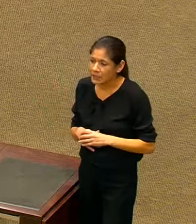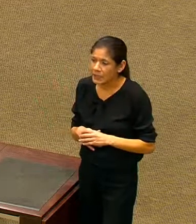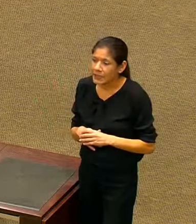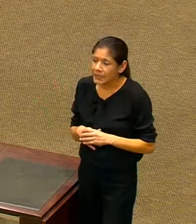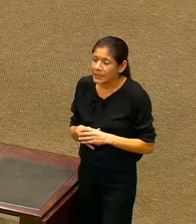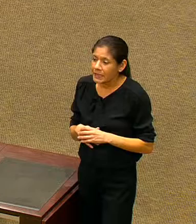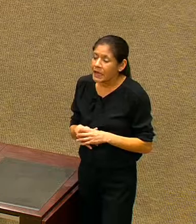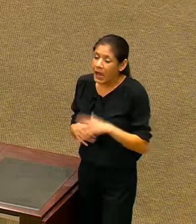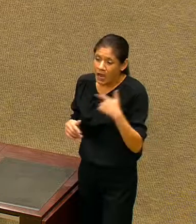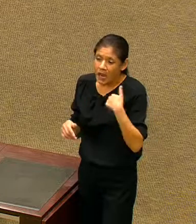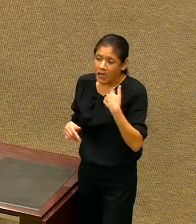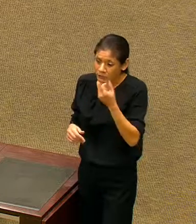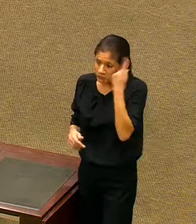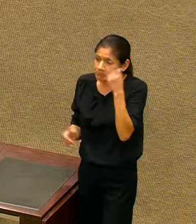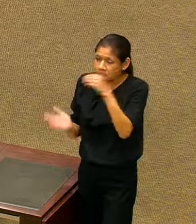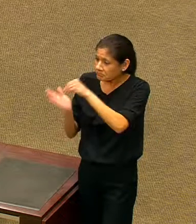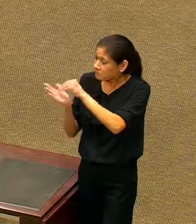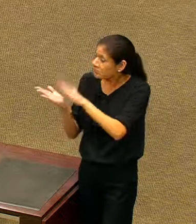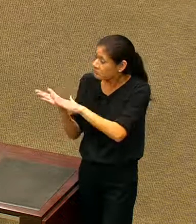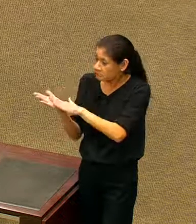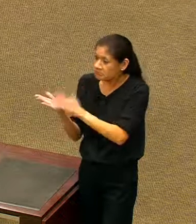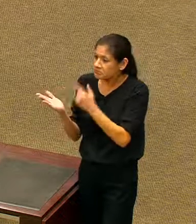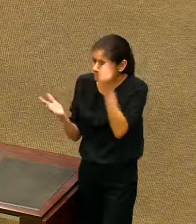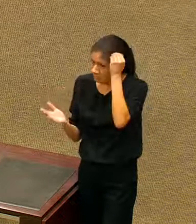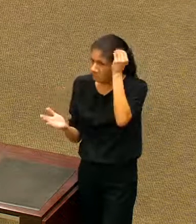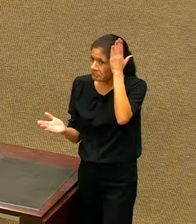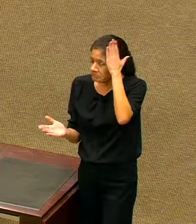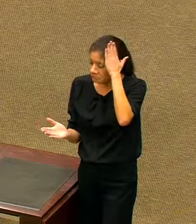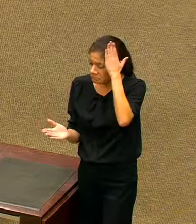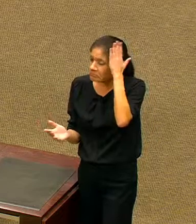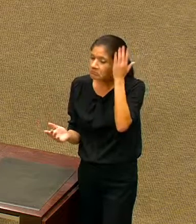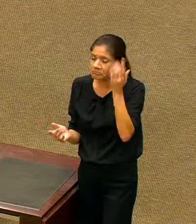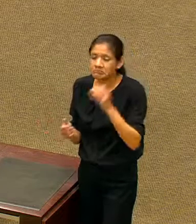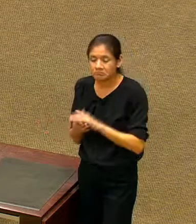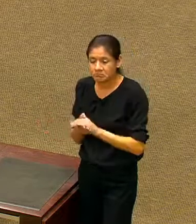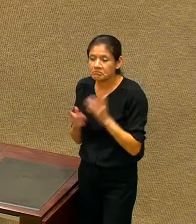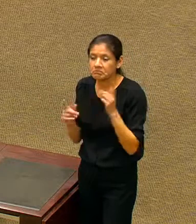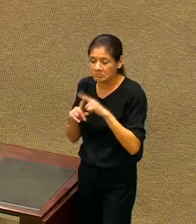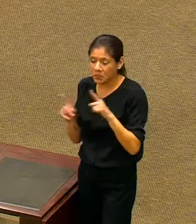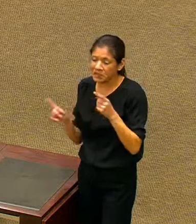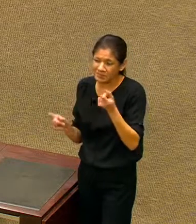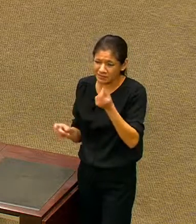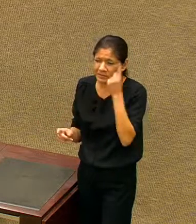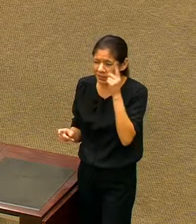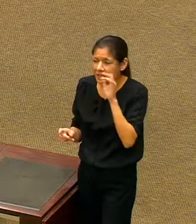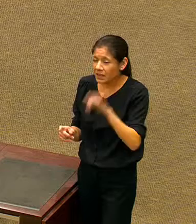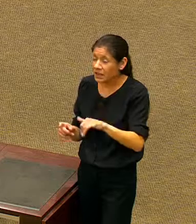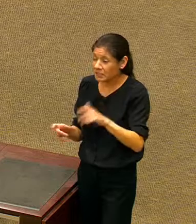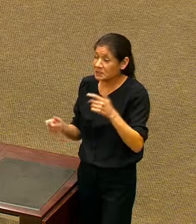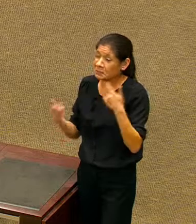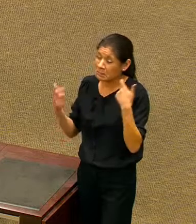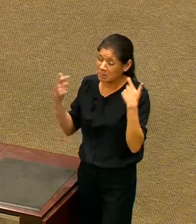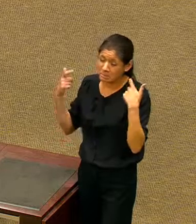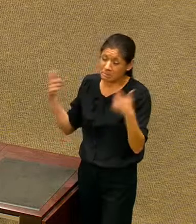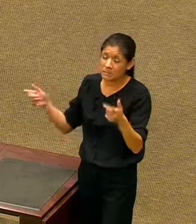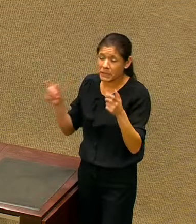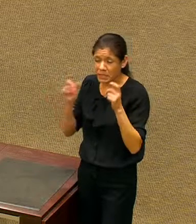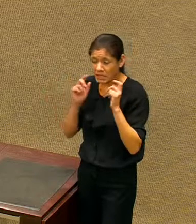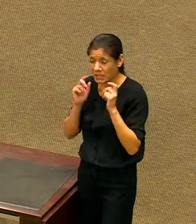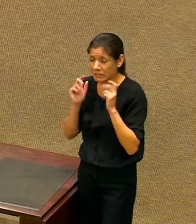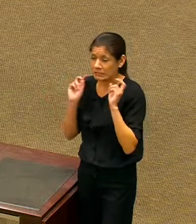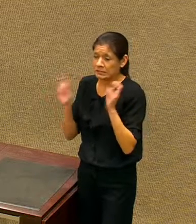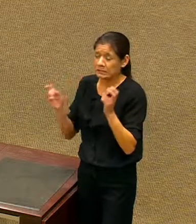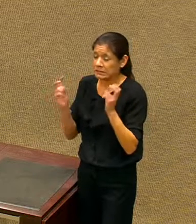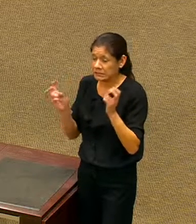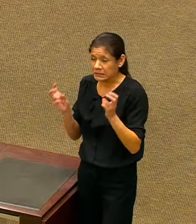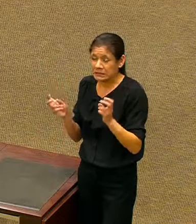It's duly noted, and we are looking at certain things we can do up top, but that would be a major issue with trying